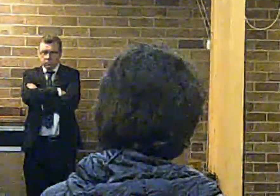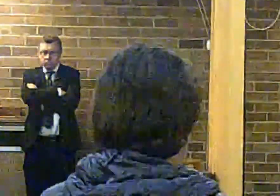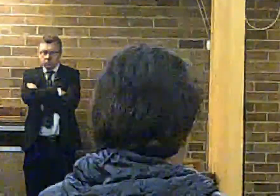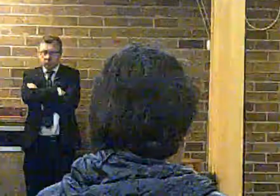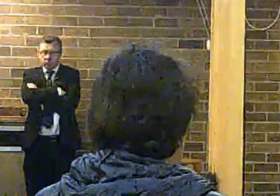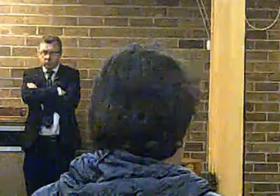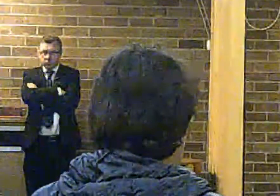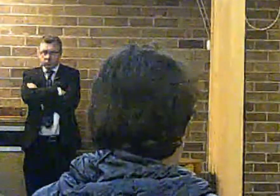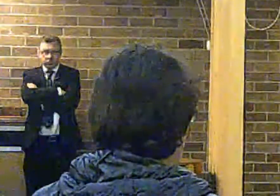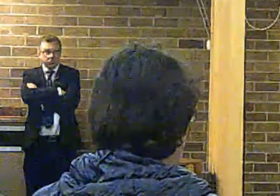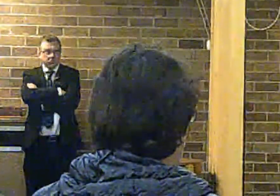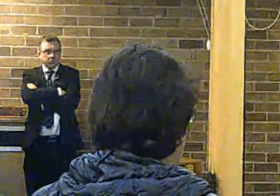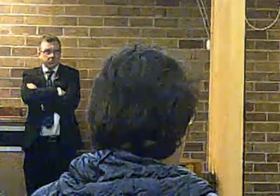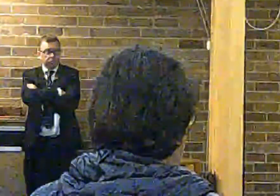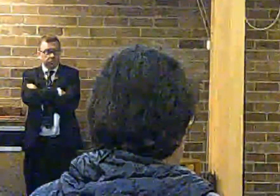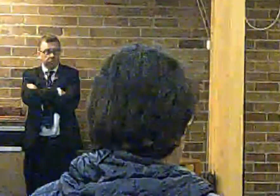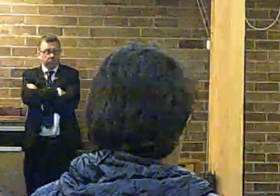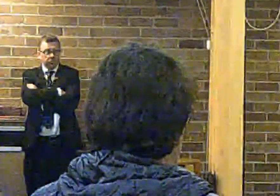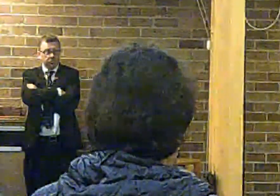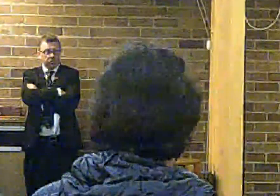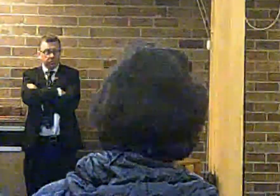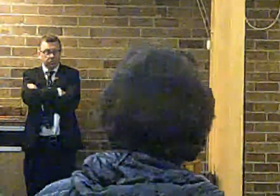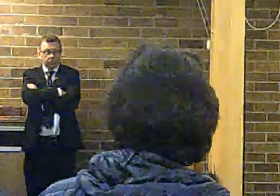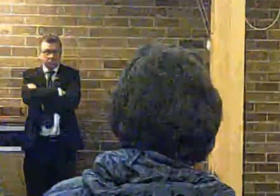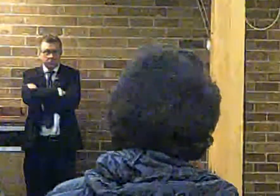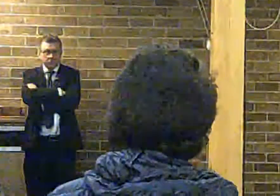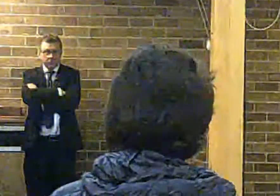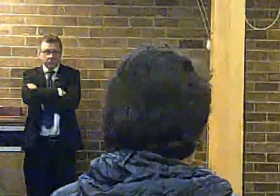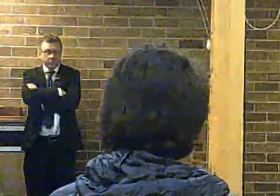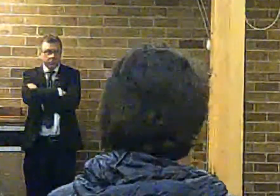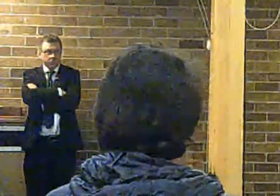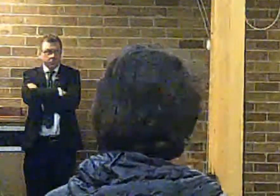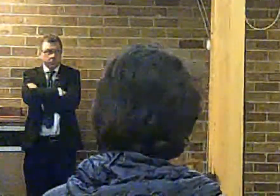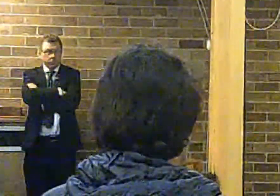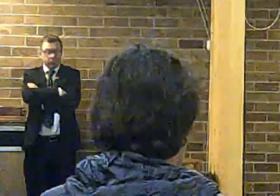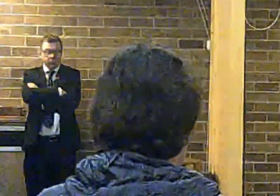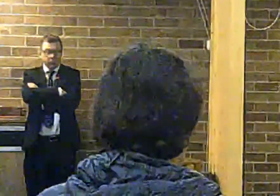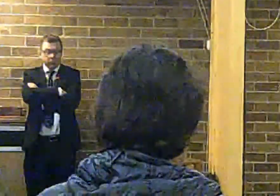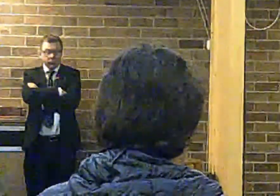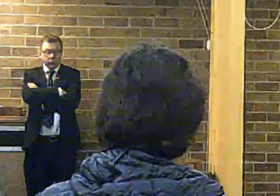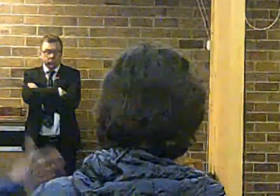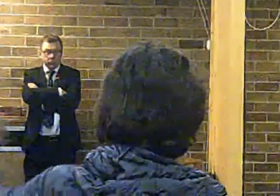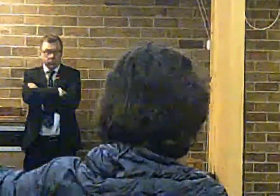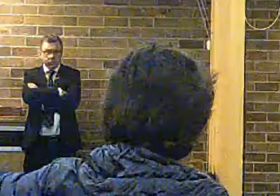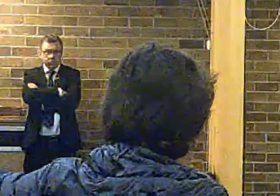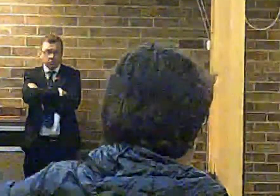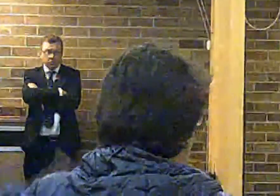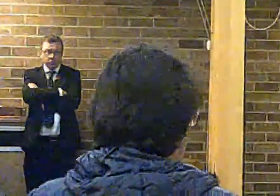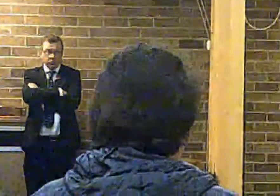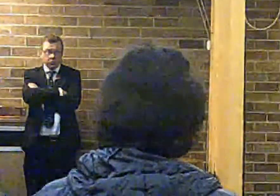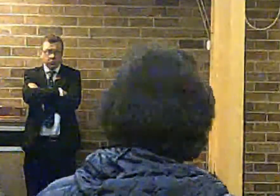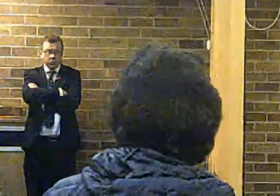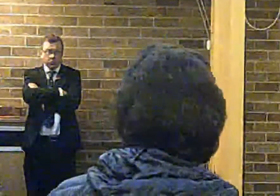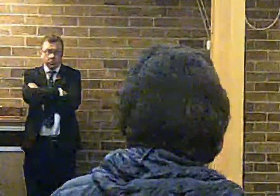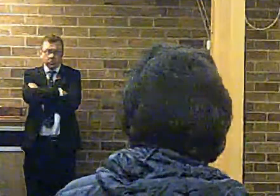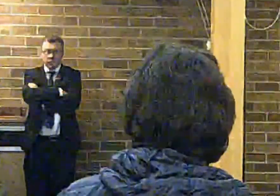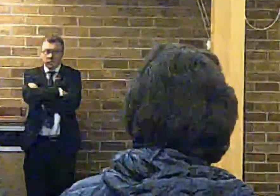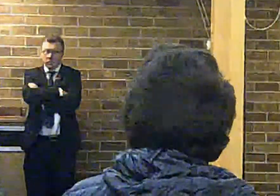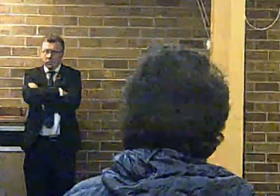that it's going to take a bit longer to get to them. Yeah. And how many houses are we talking about? Are there more? A lot